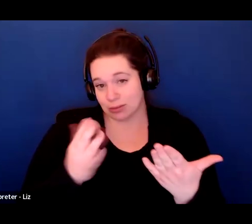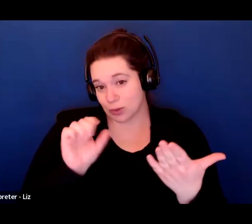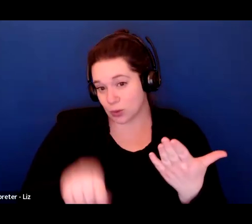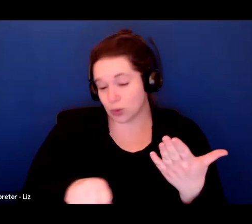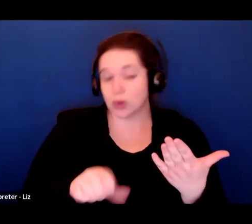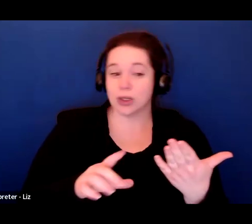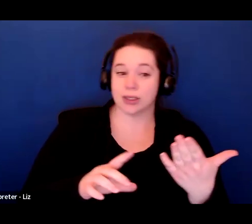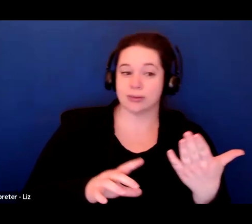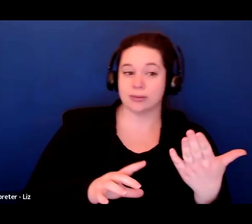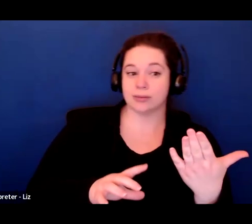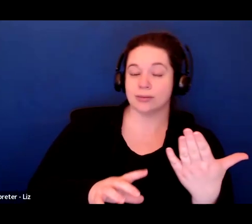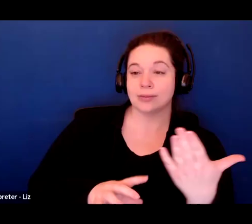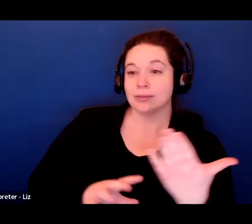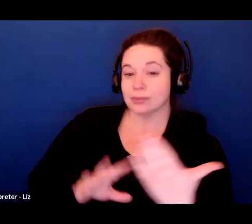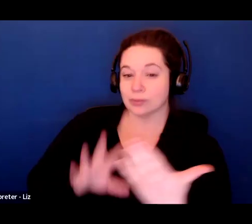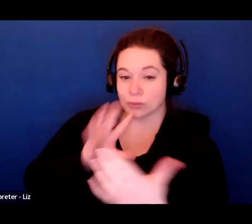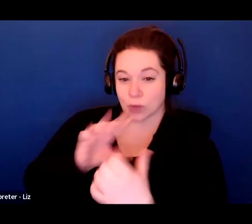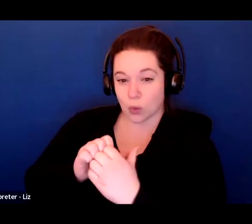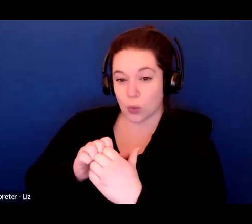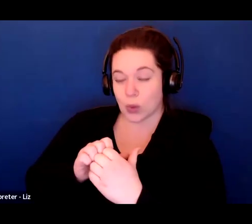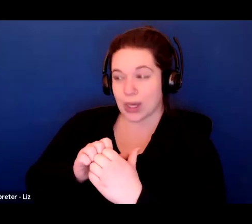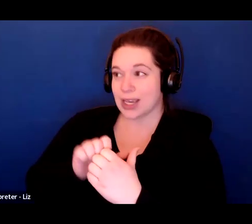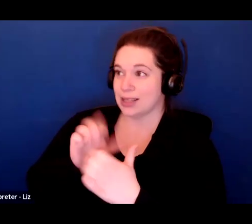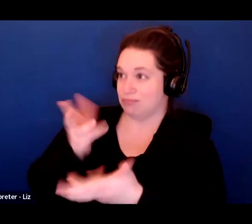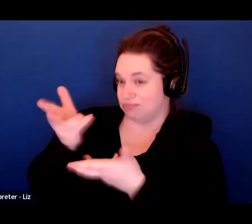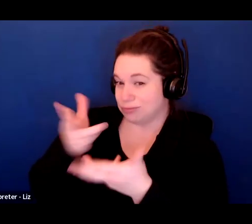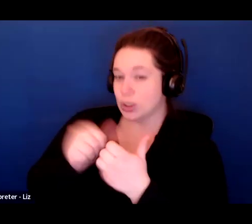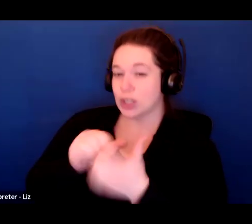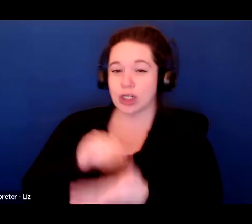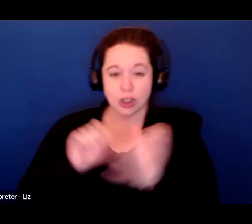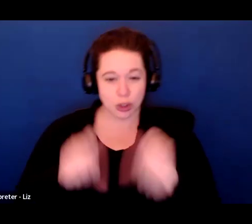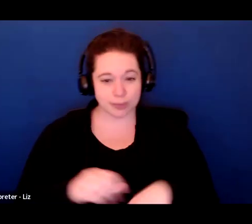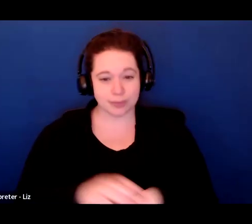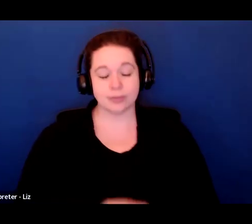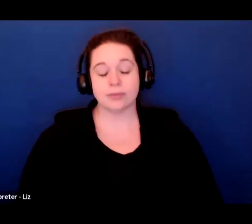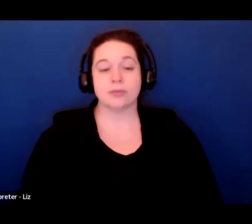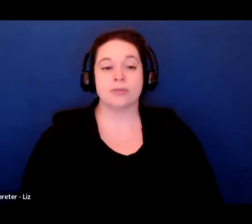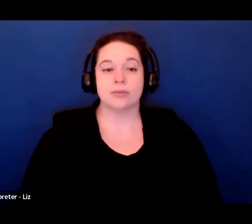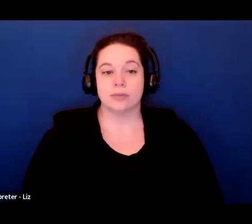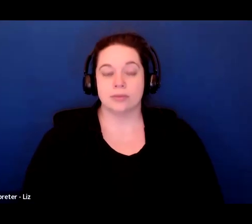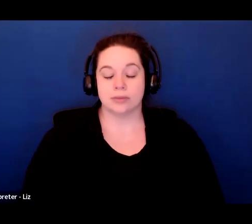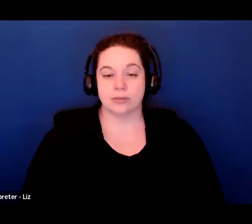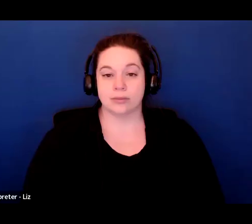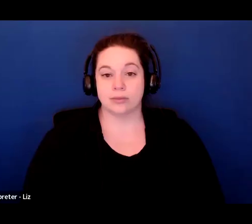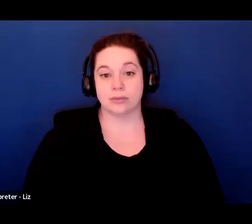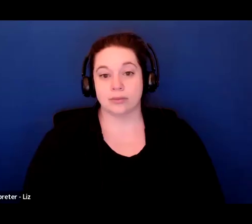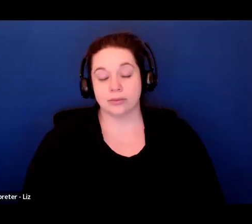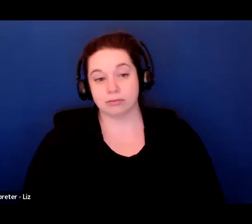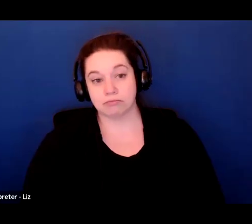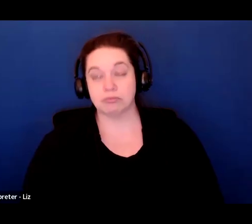go and you could talk to a person about that. Would it be appropriate for you to put